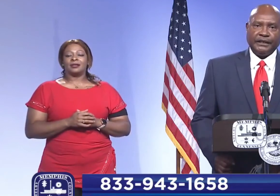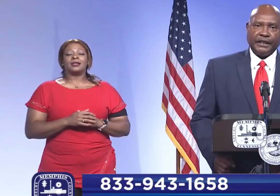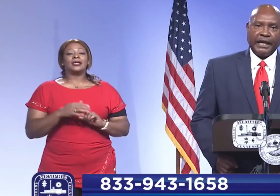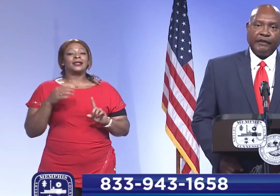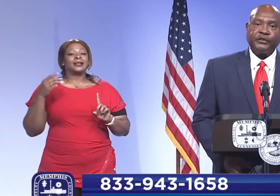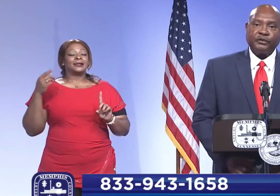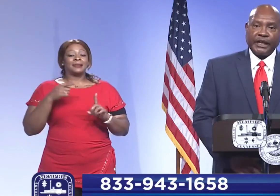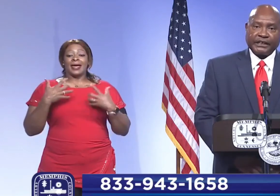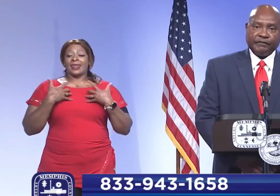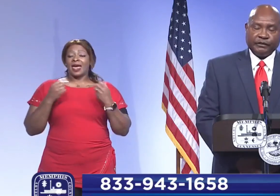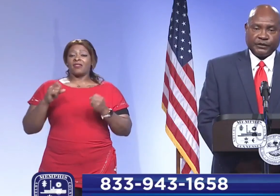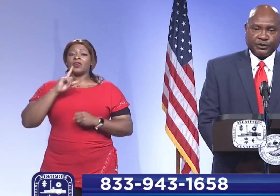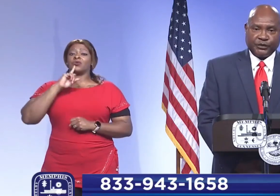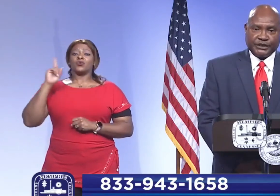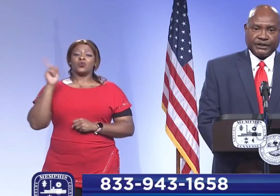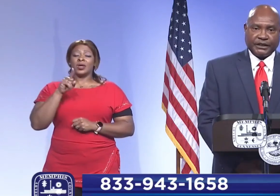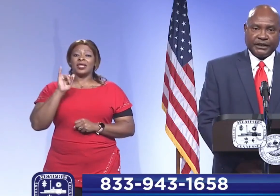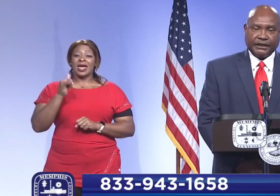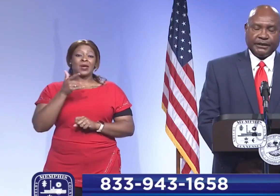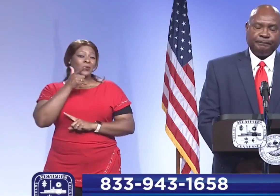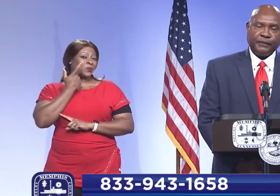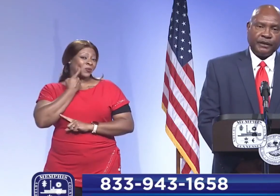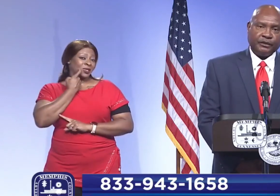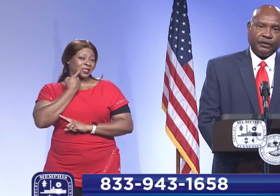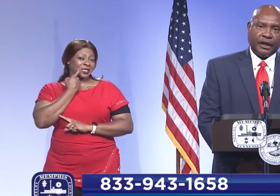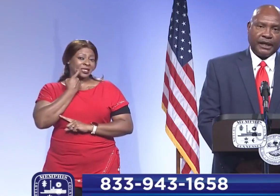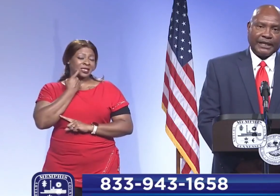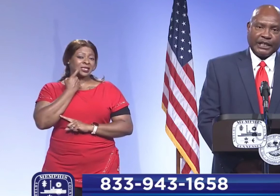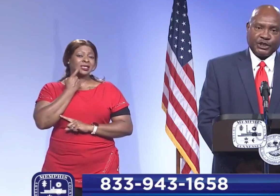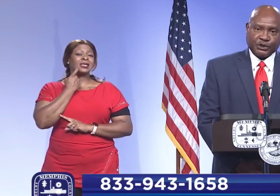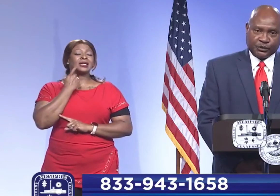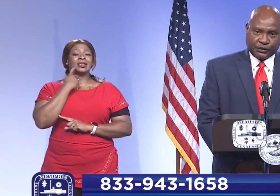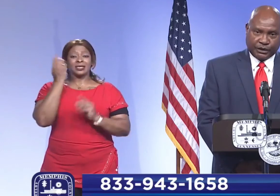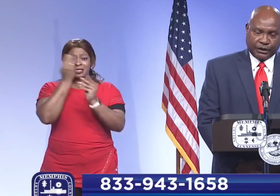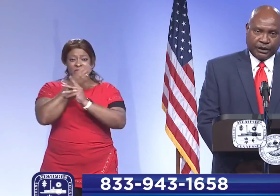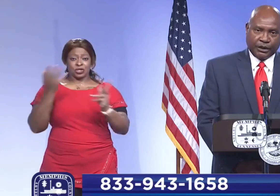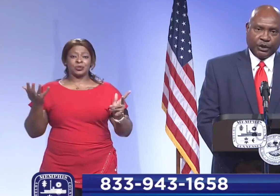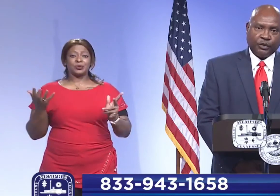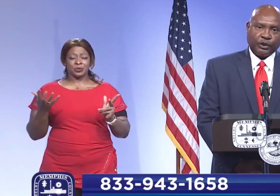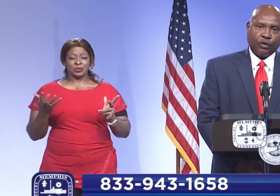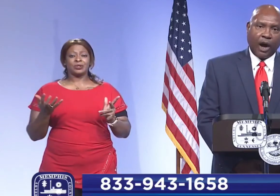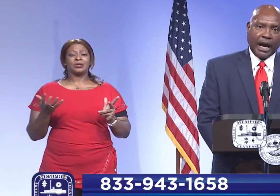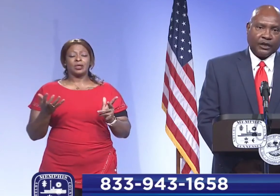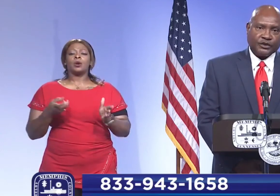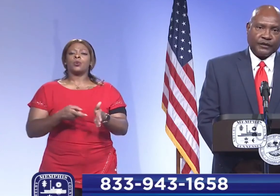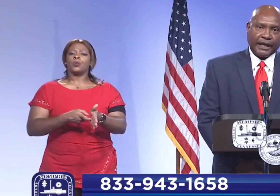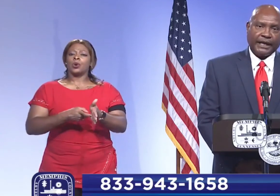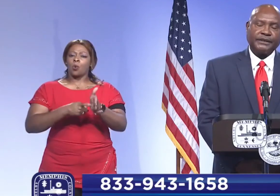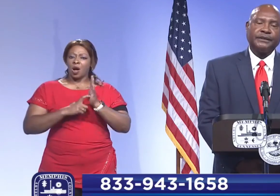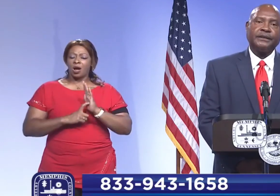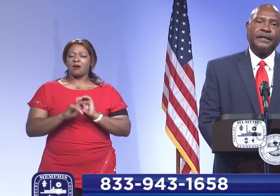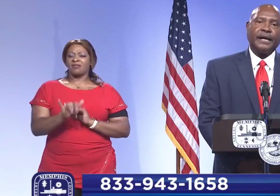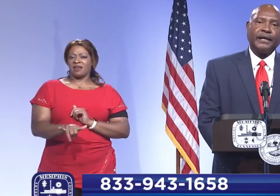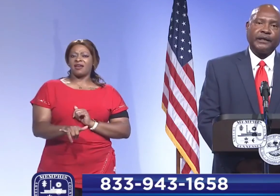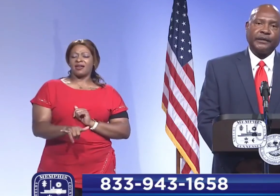the health directive that was recently issued requires